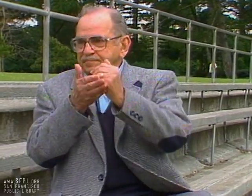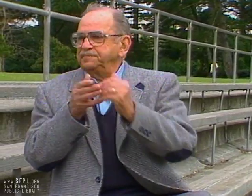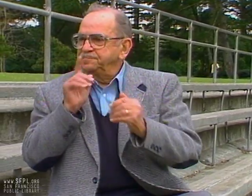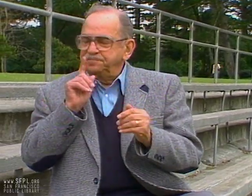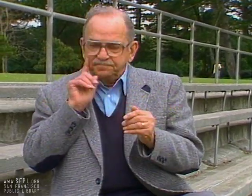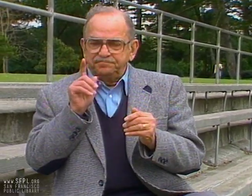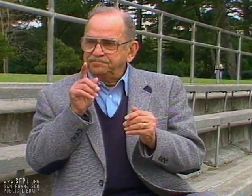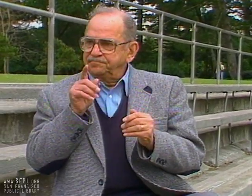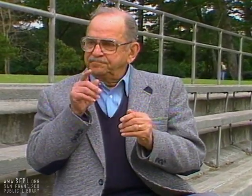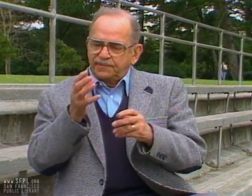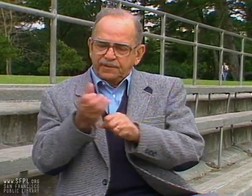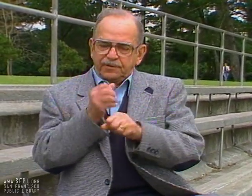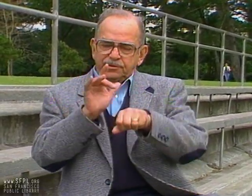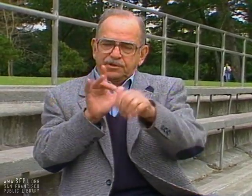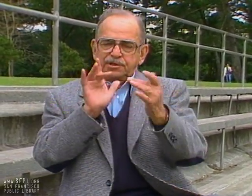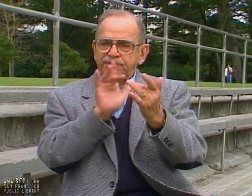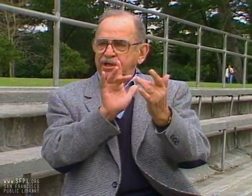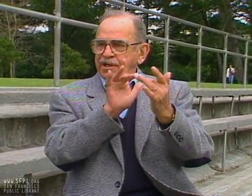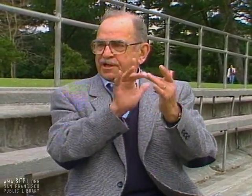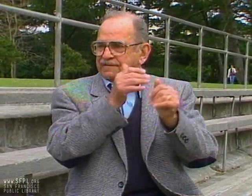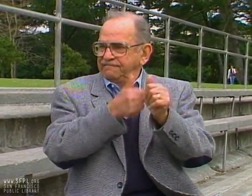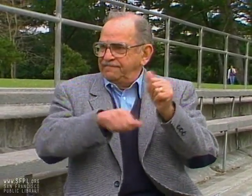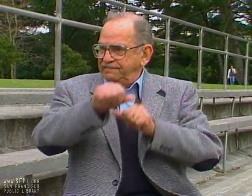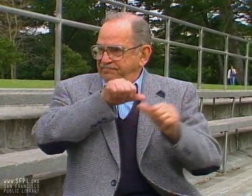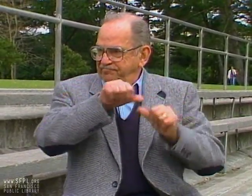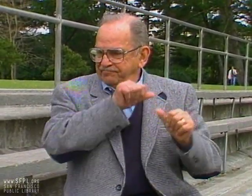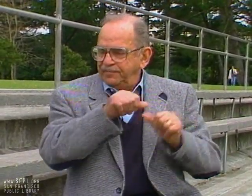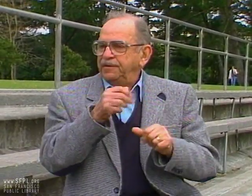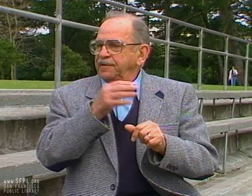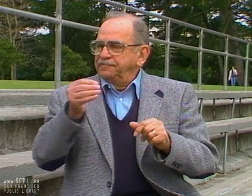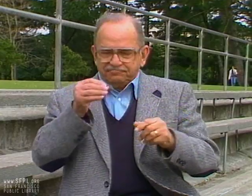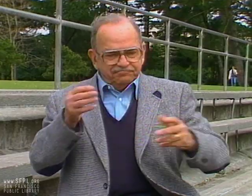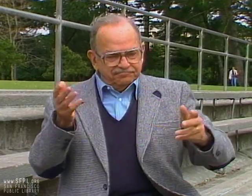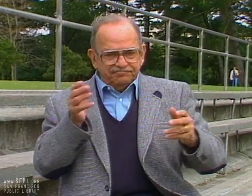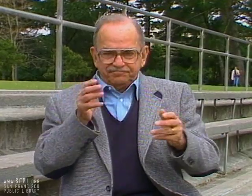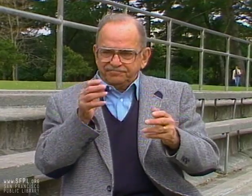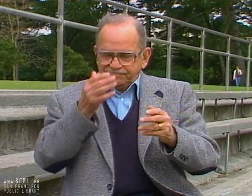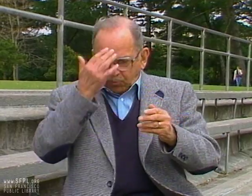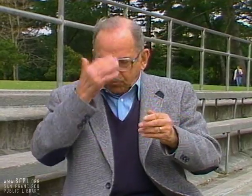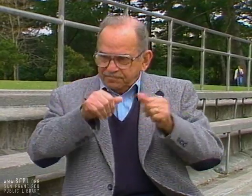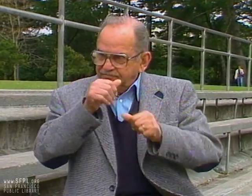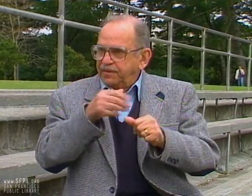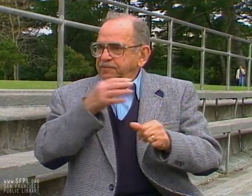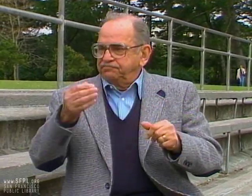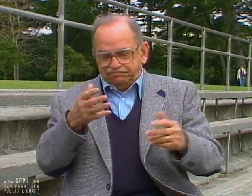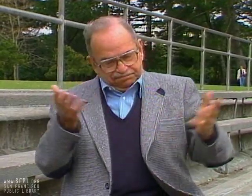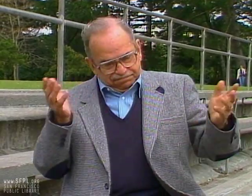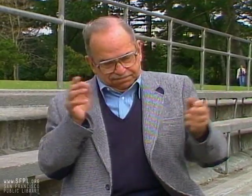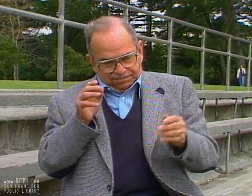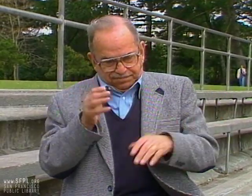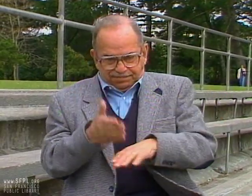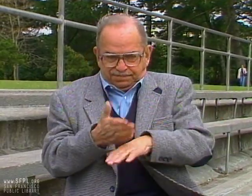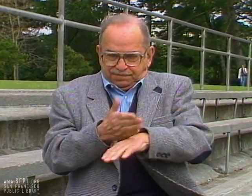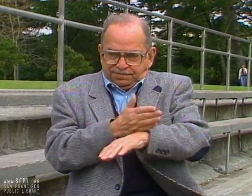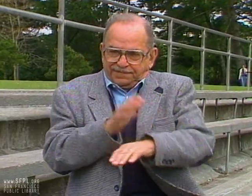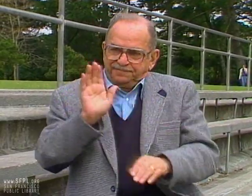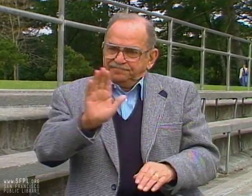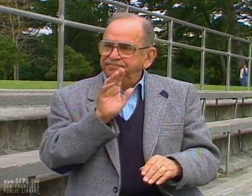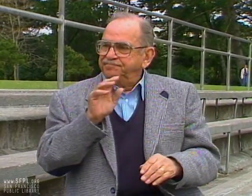These events function as a way to keep people in touch, introduce new friends, and in doing so,